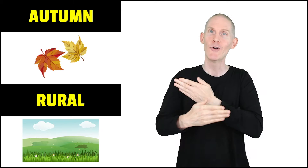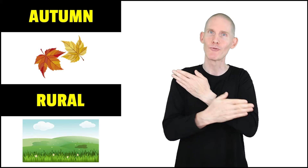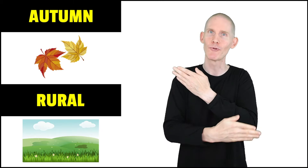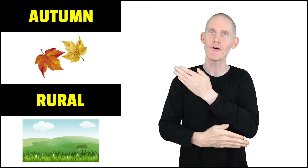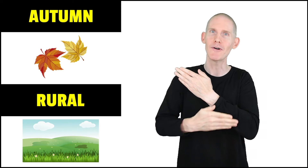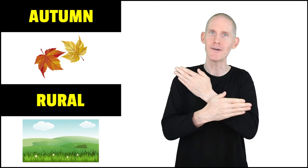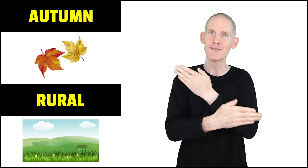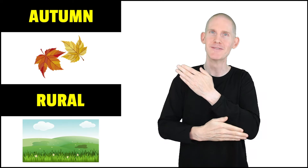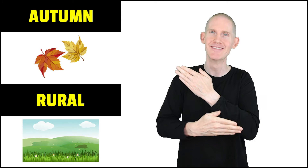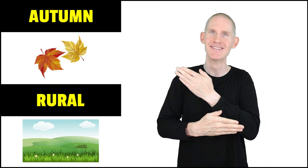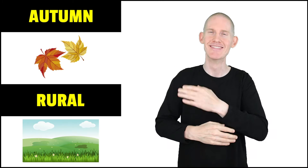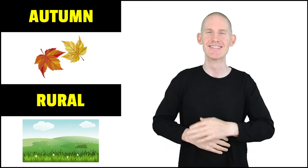rural.